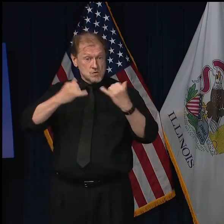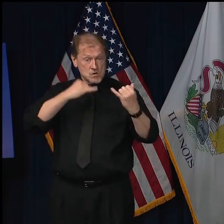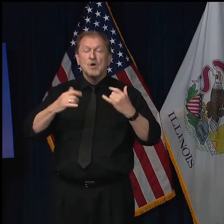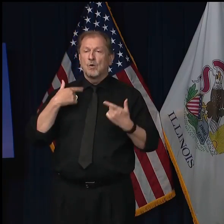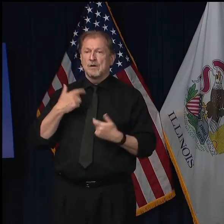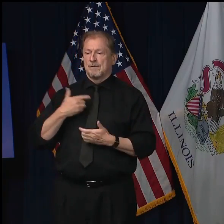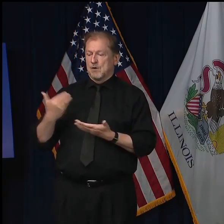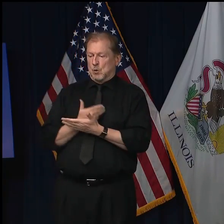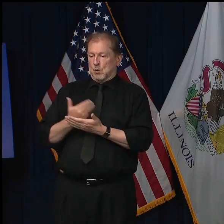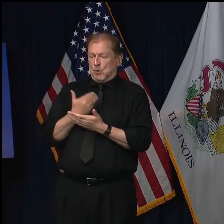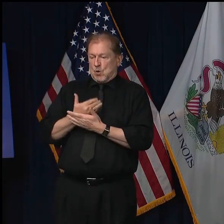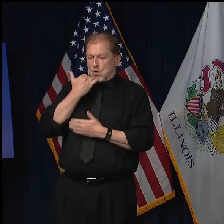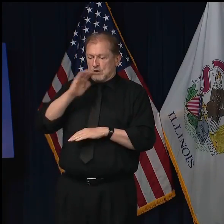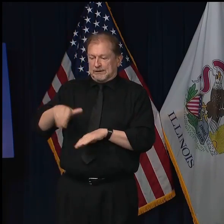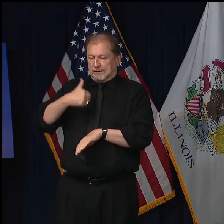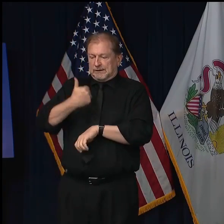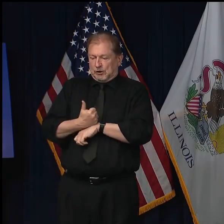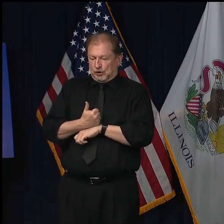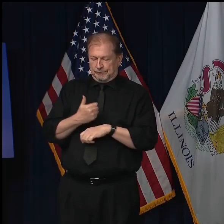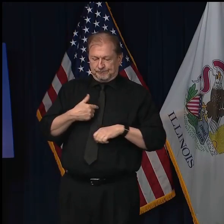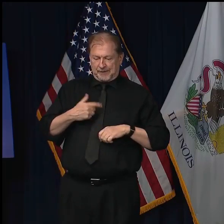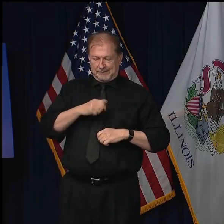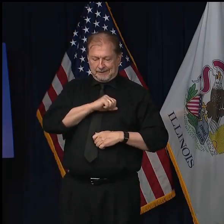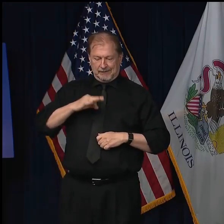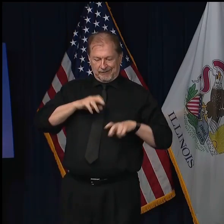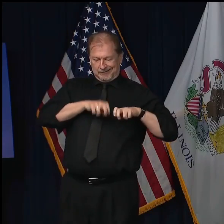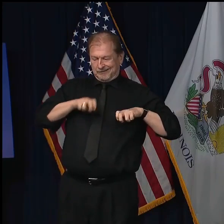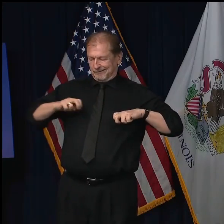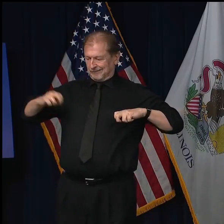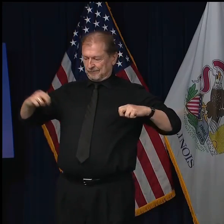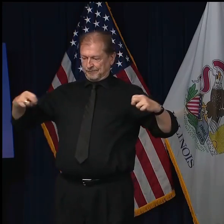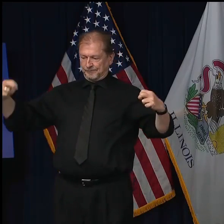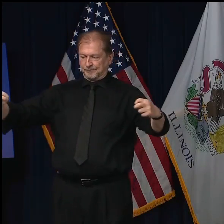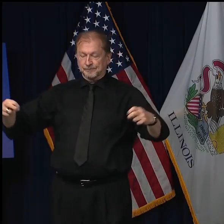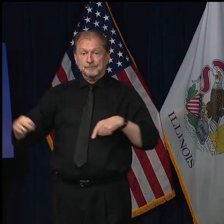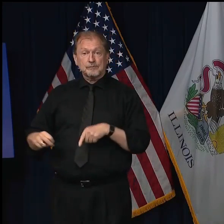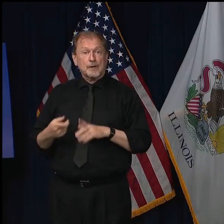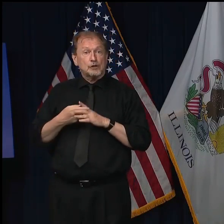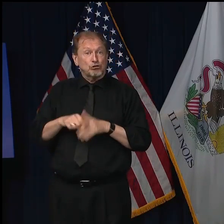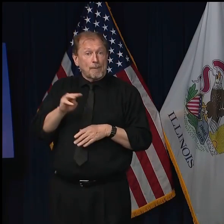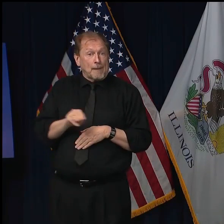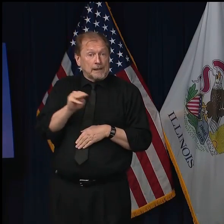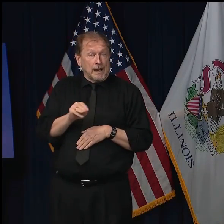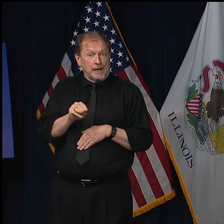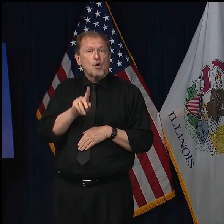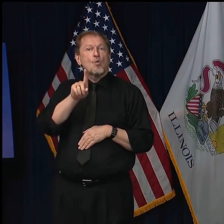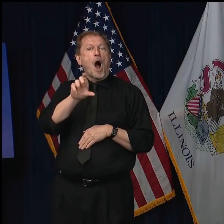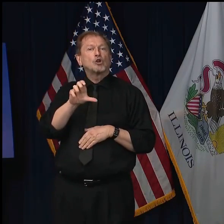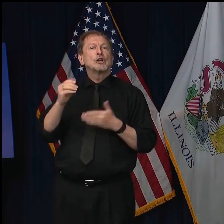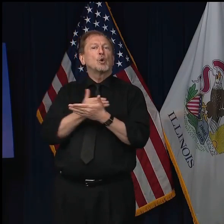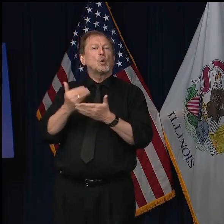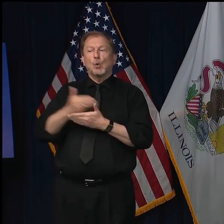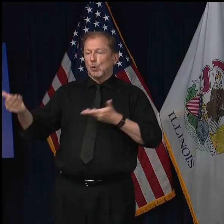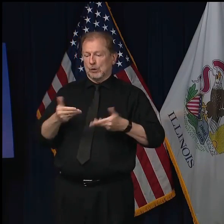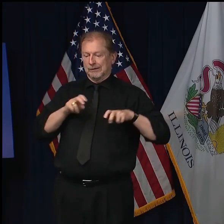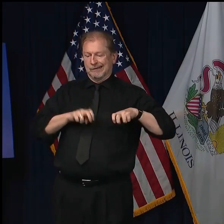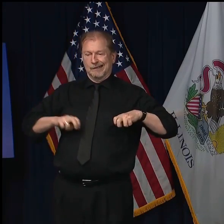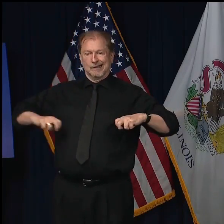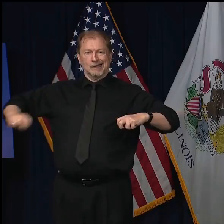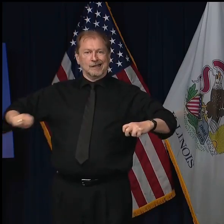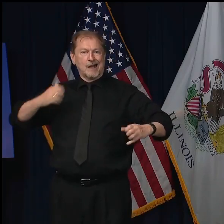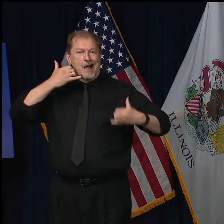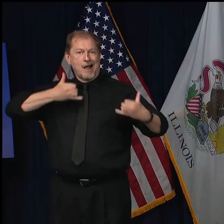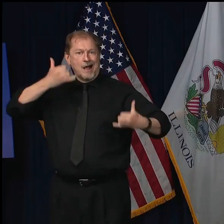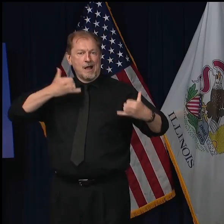running. There will be 100 new agents by Monday, and we will continue to scale it